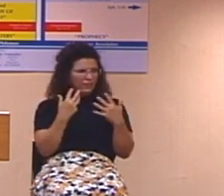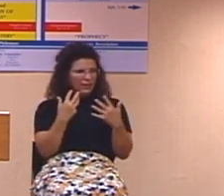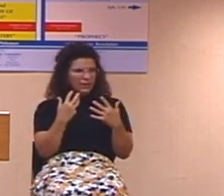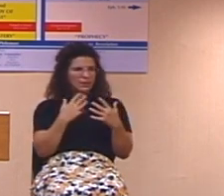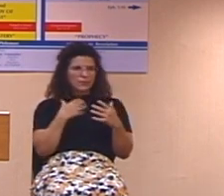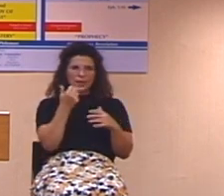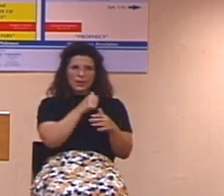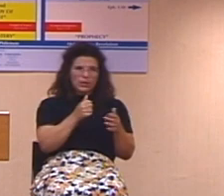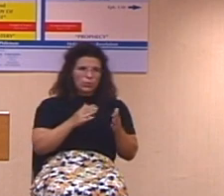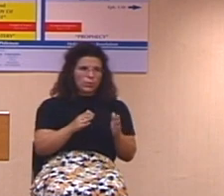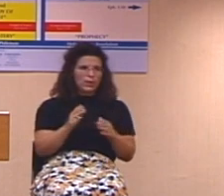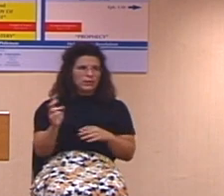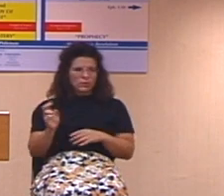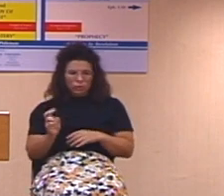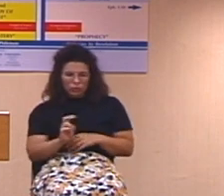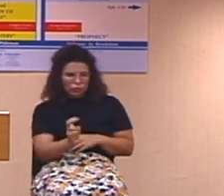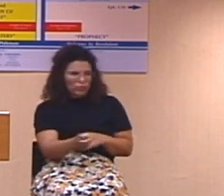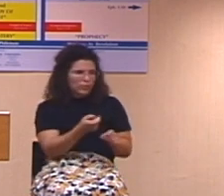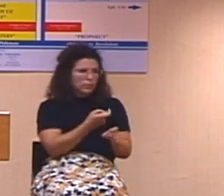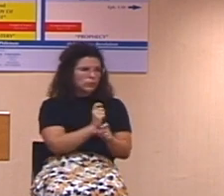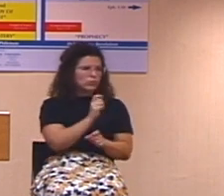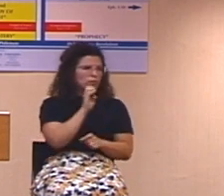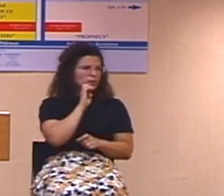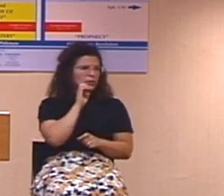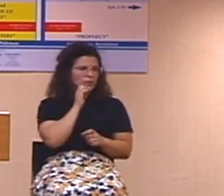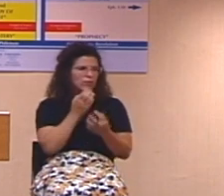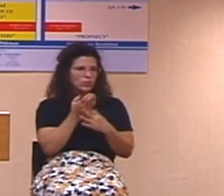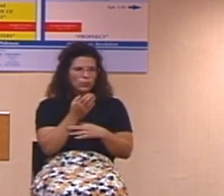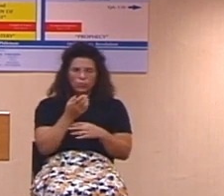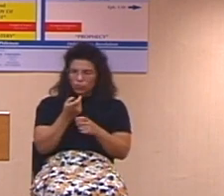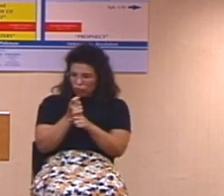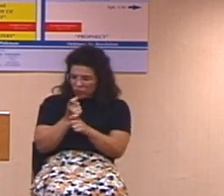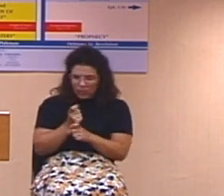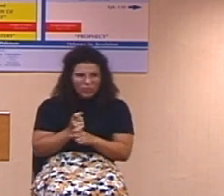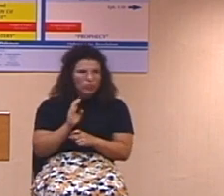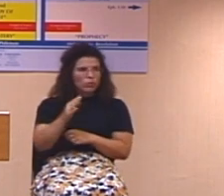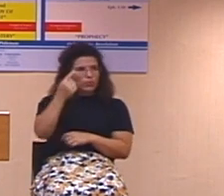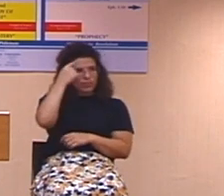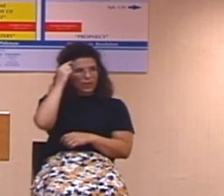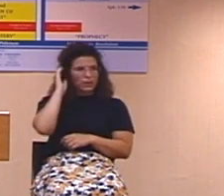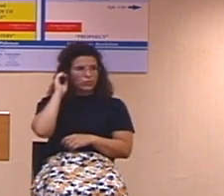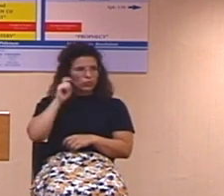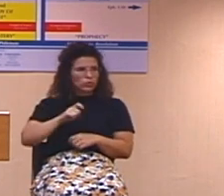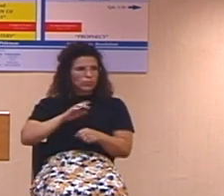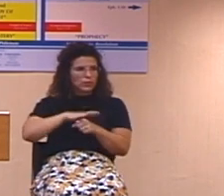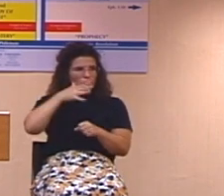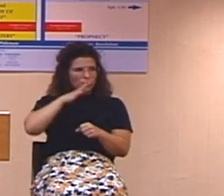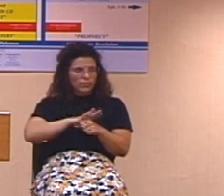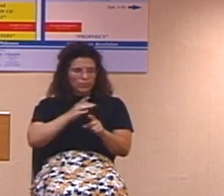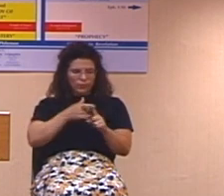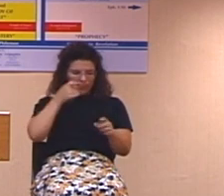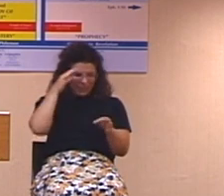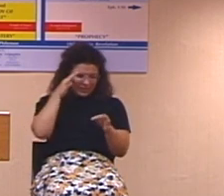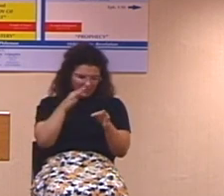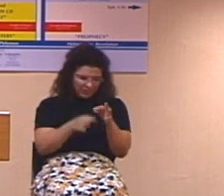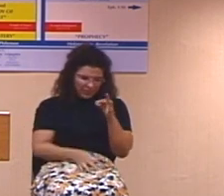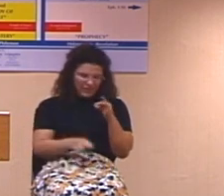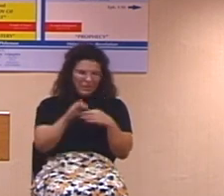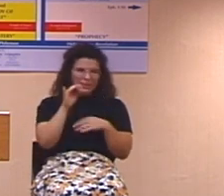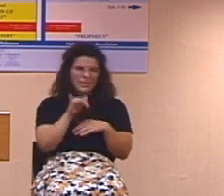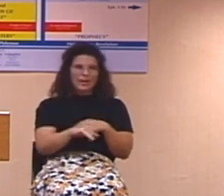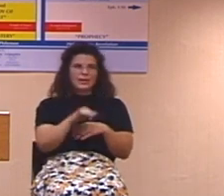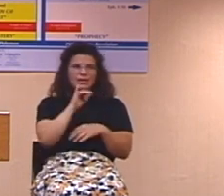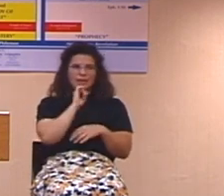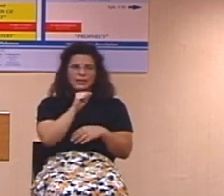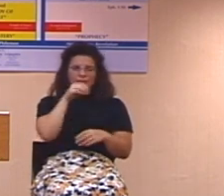lest by any means as a serpent beguiled Eve through his subtlety, so your mind should be corrupted from the simplicity